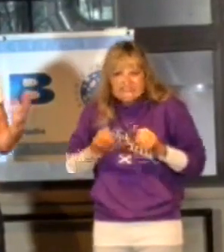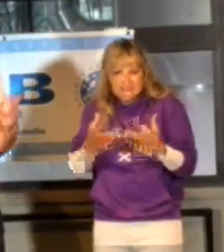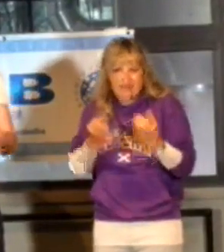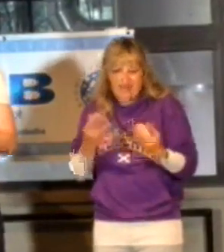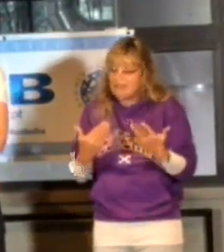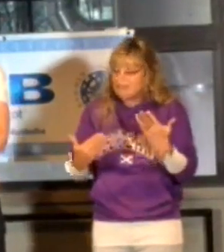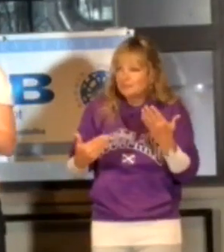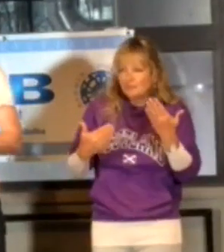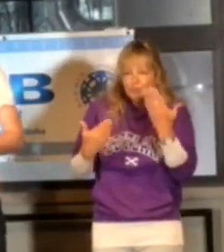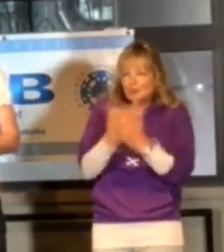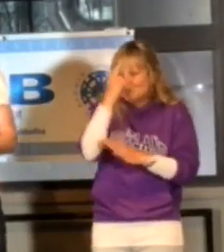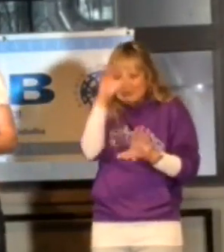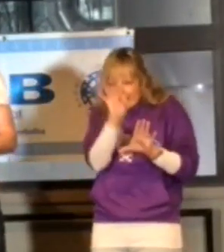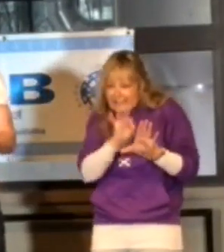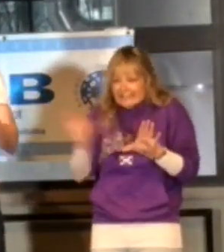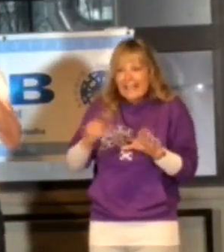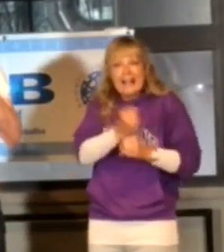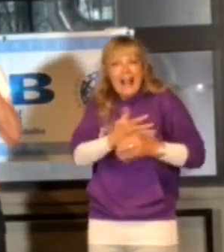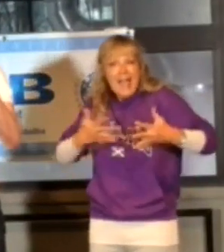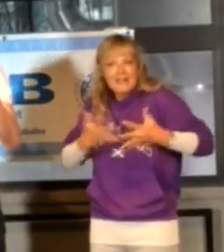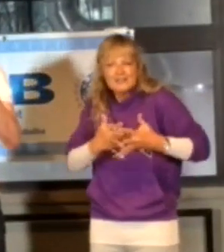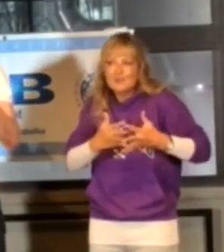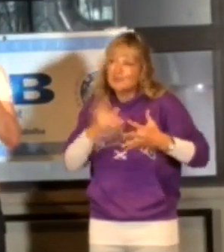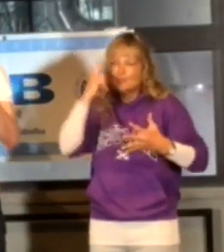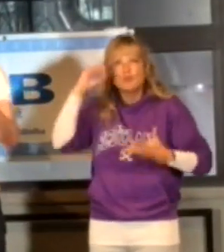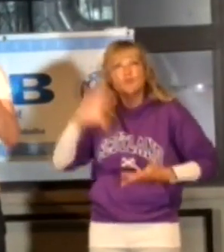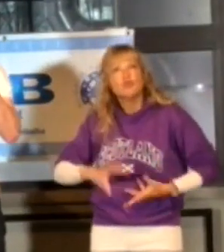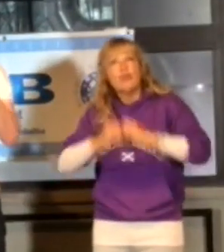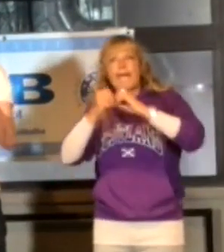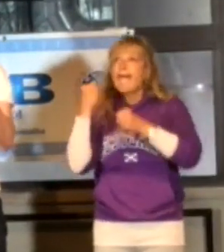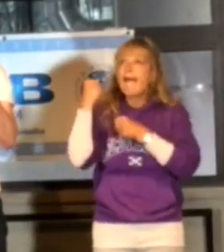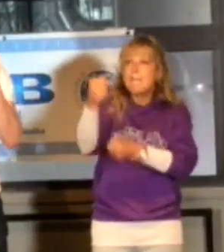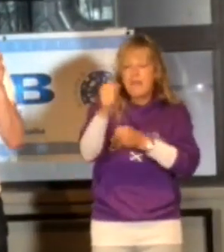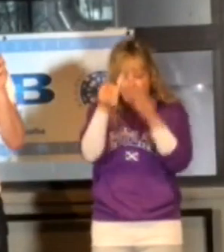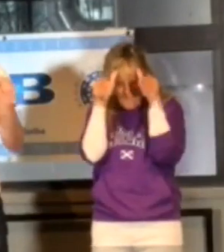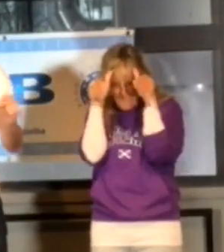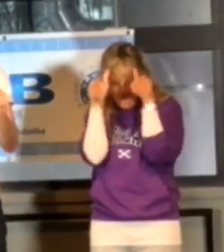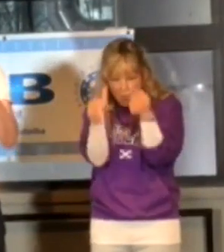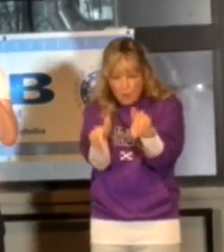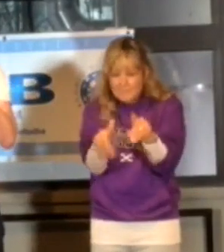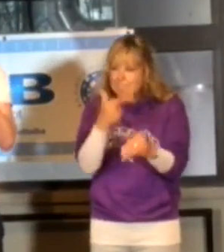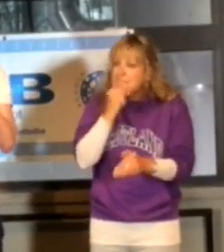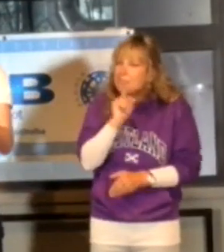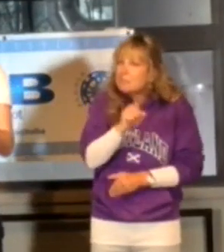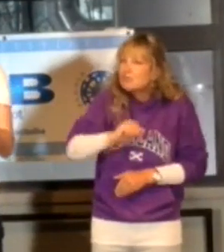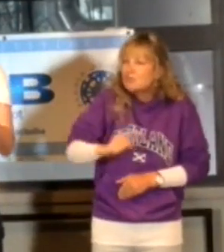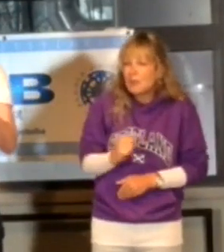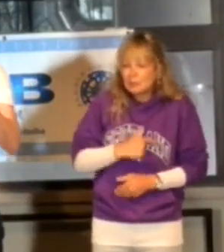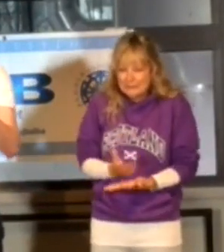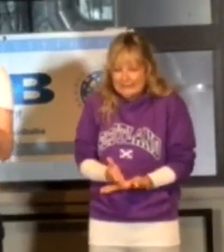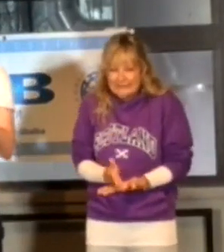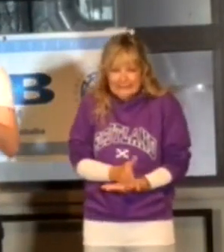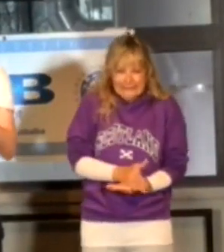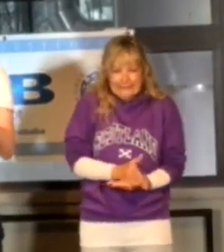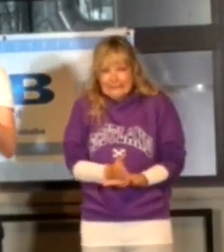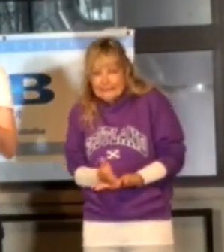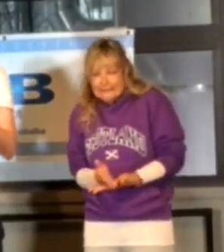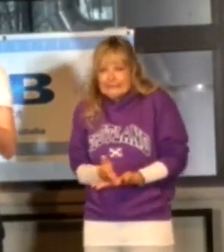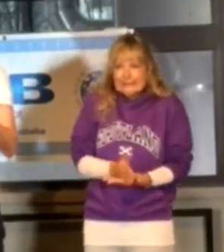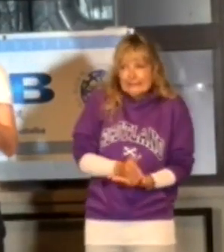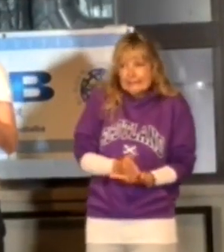brilliant design agency in Glasgow to put together a campaign focused on those undecideds and unsures, and maybe